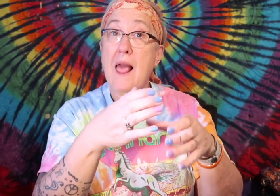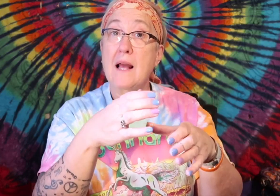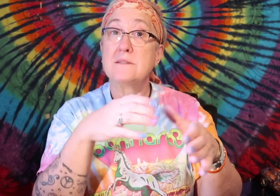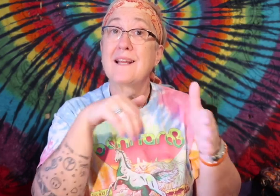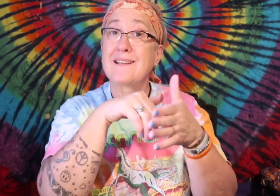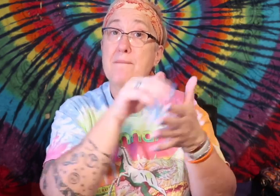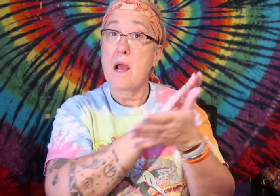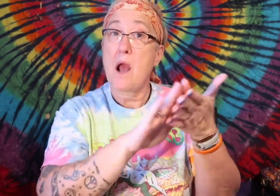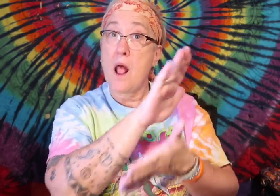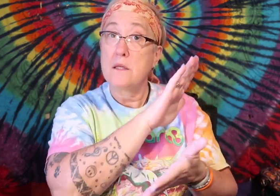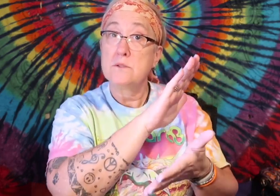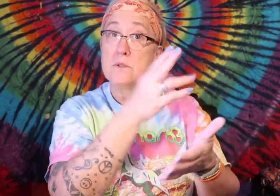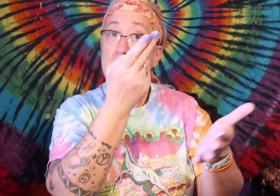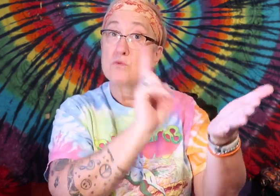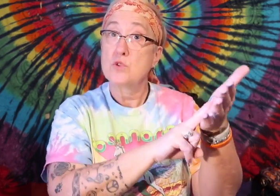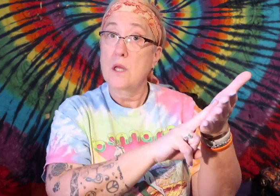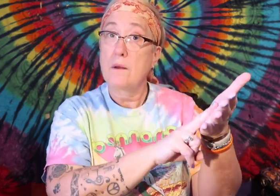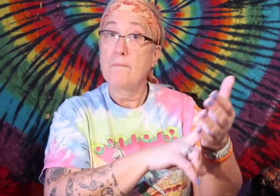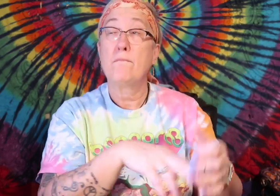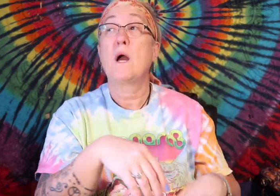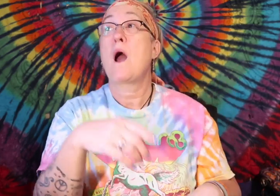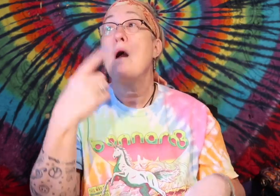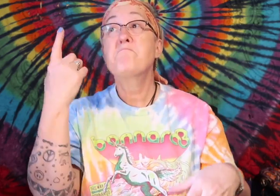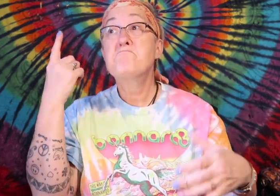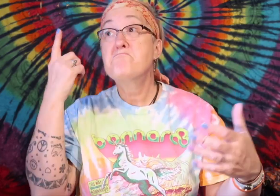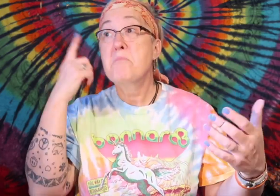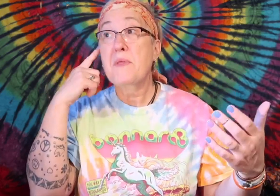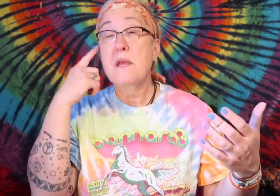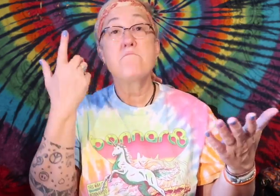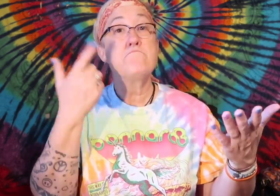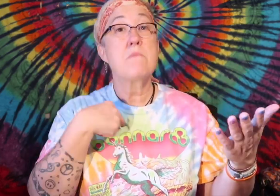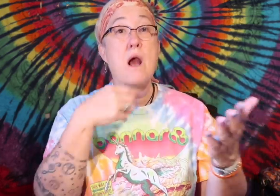a continuing education class at a local college.